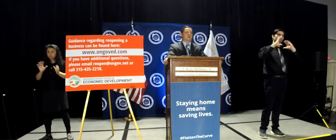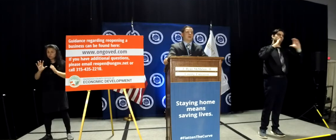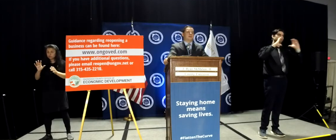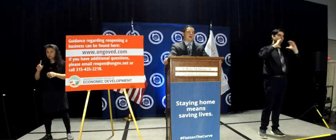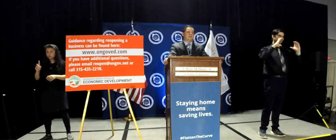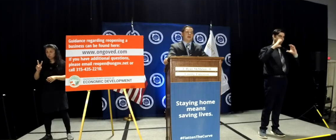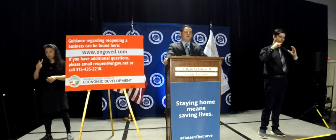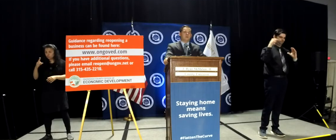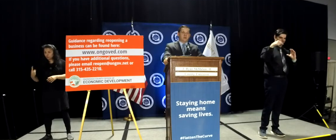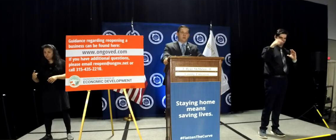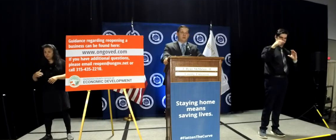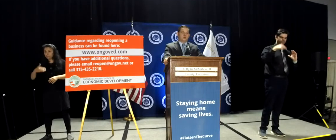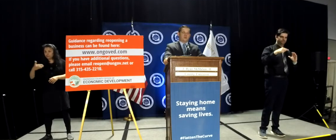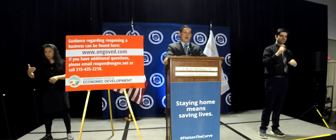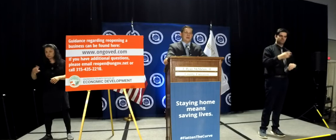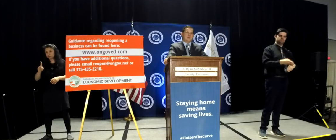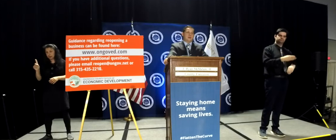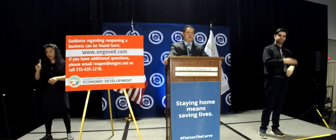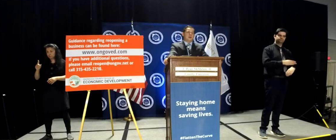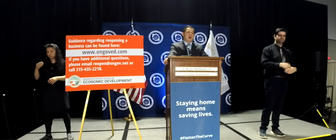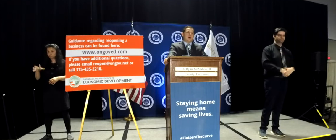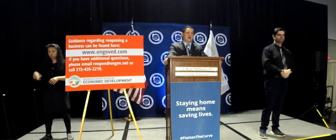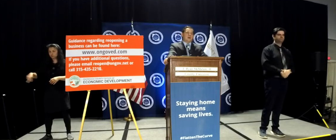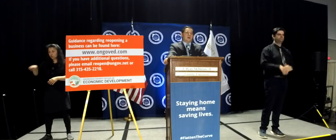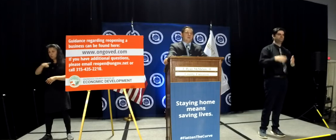We talked about that. Everybody agrees with that.